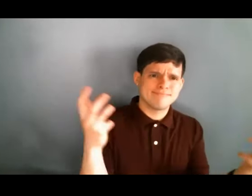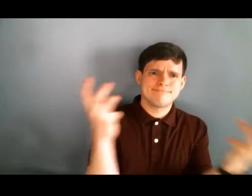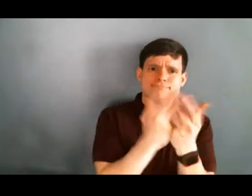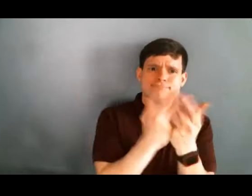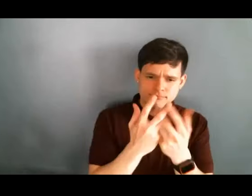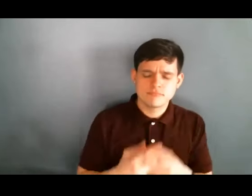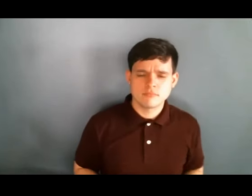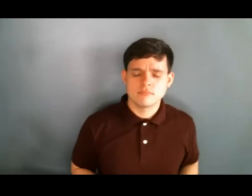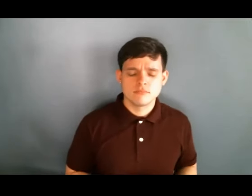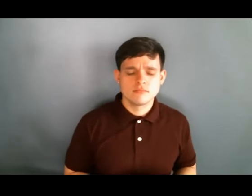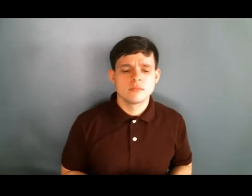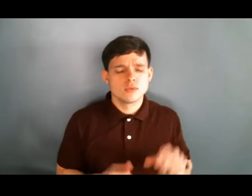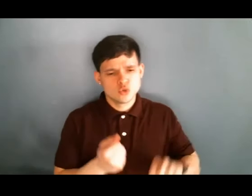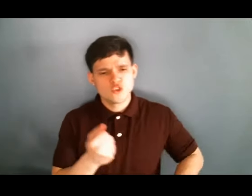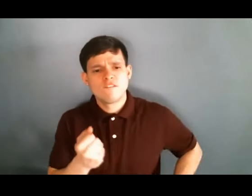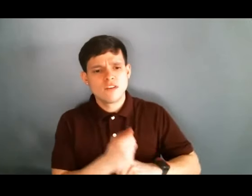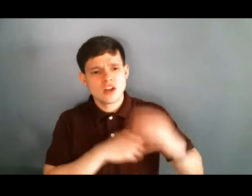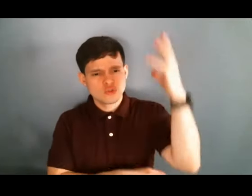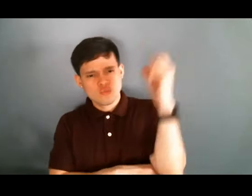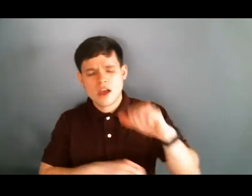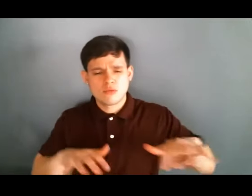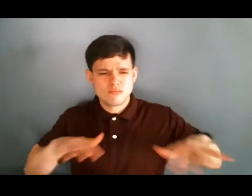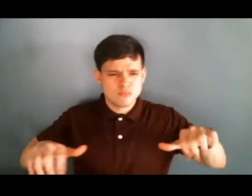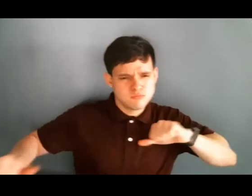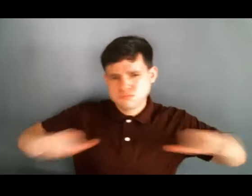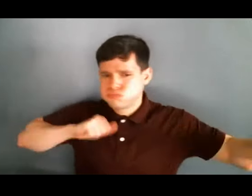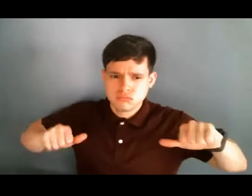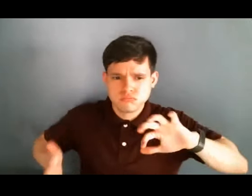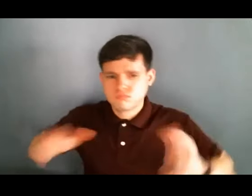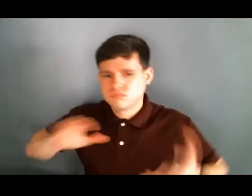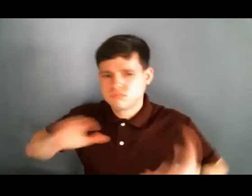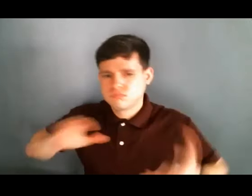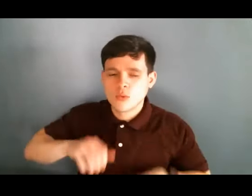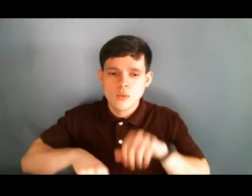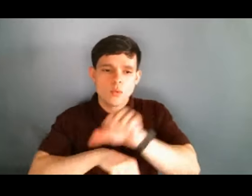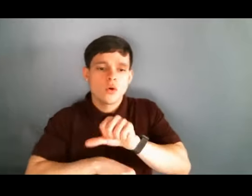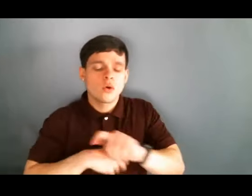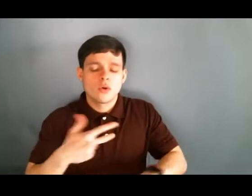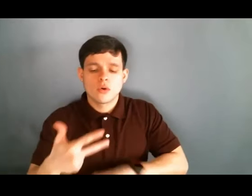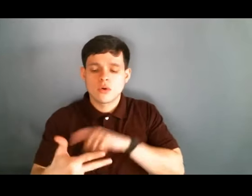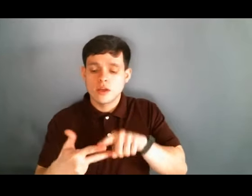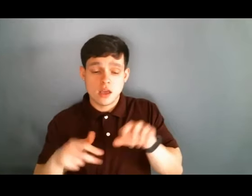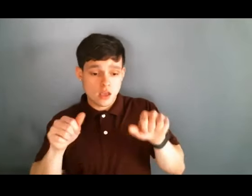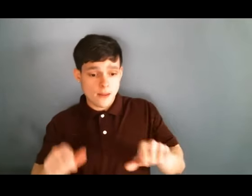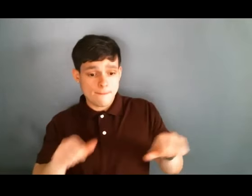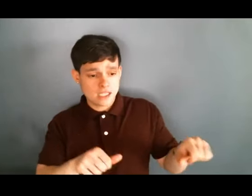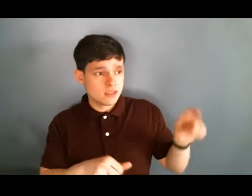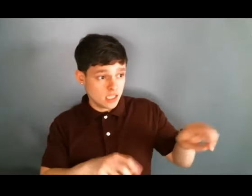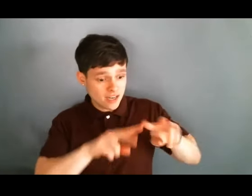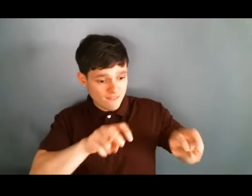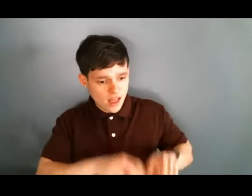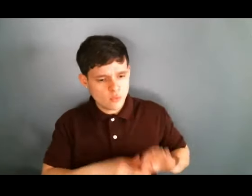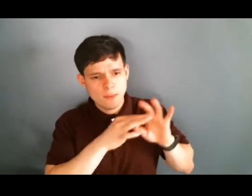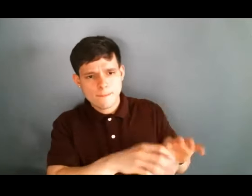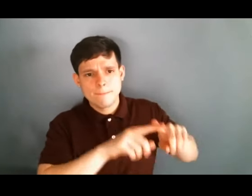to fund groundbreaking work? The second criteria has to do with feasibility and capacity. Does the evaluator, based on their expertise,